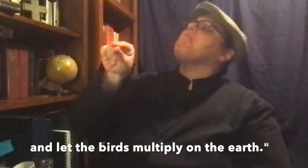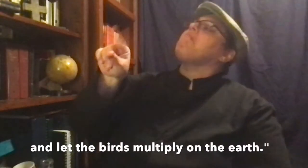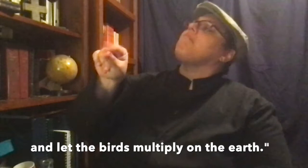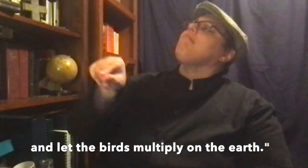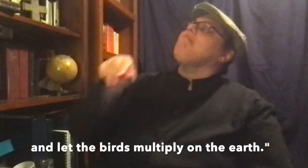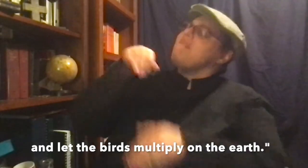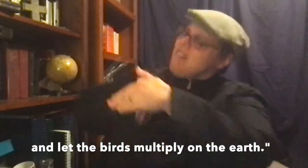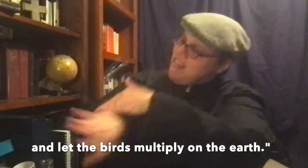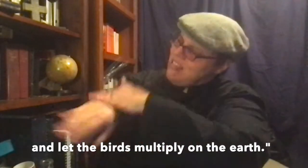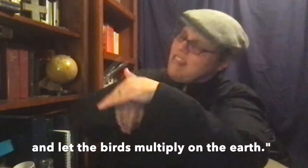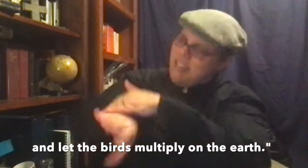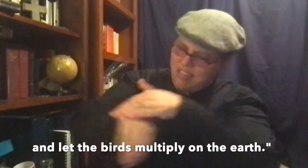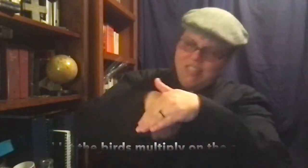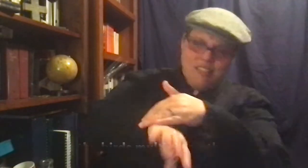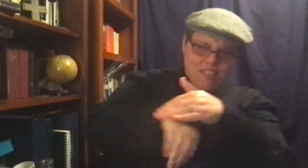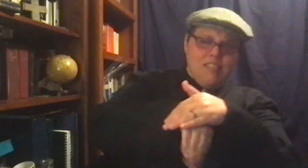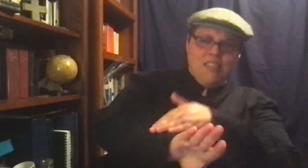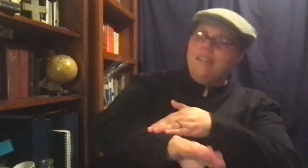And let birds multiply on the earth.